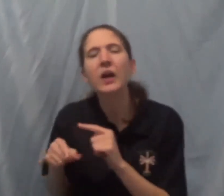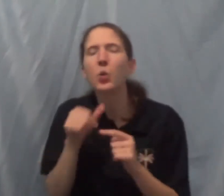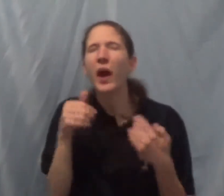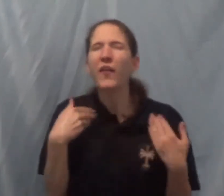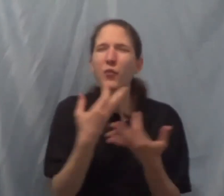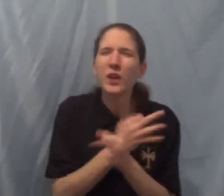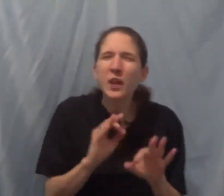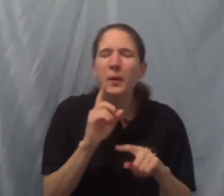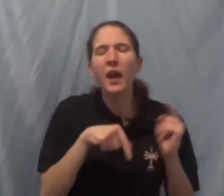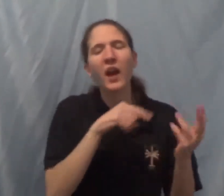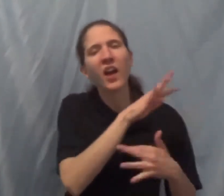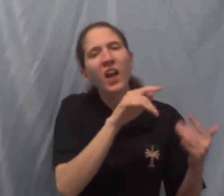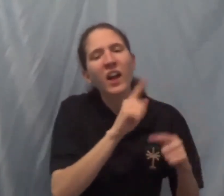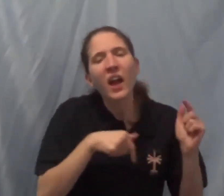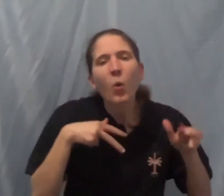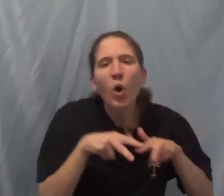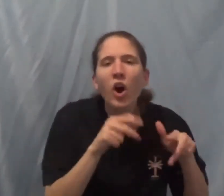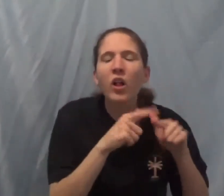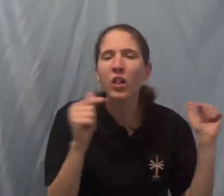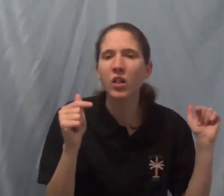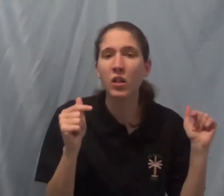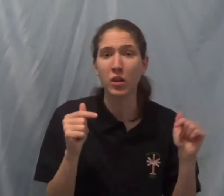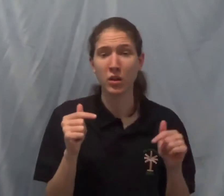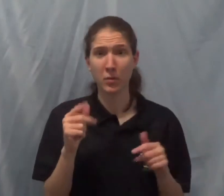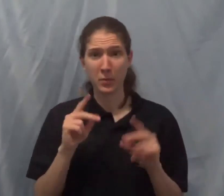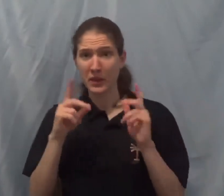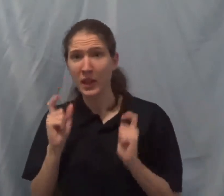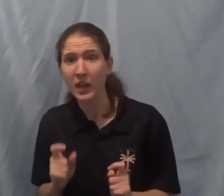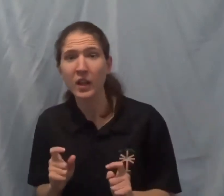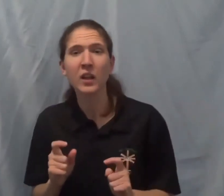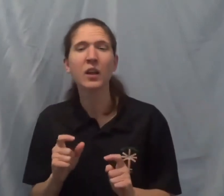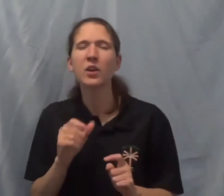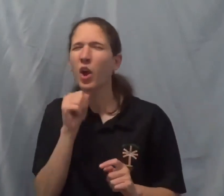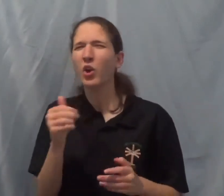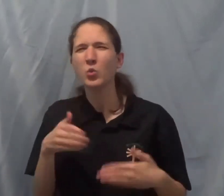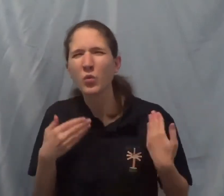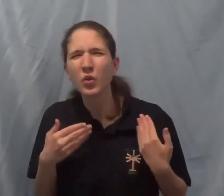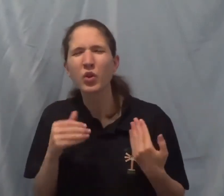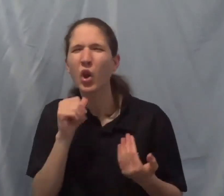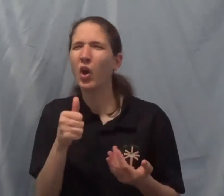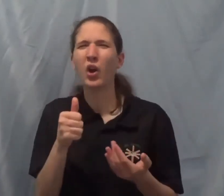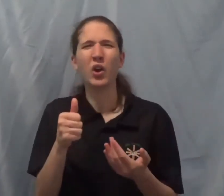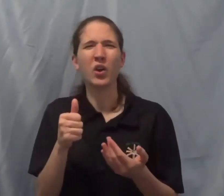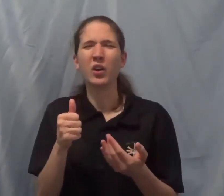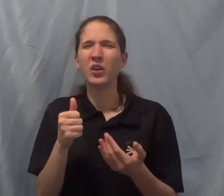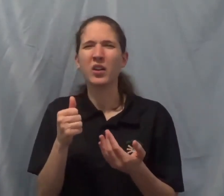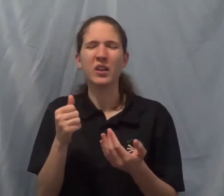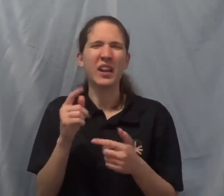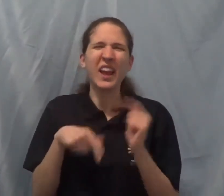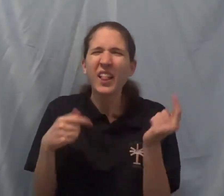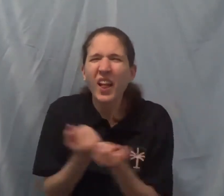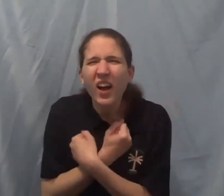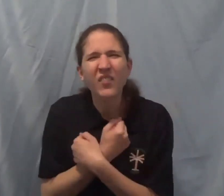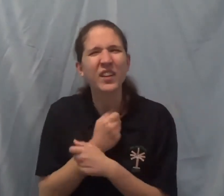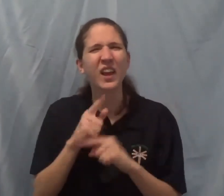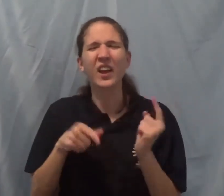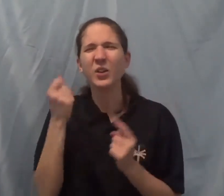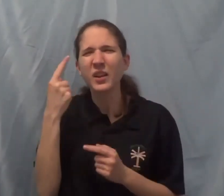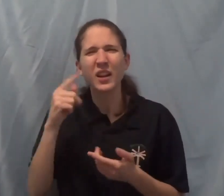have the freedom to know the meaning of human life, I mean, I'm not free. And when I'm a slave of my passions, when I'm a slave of